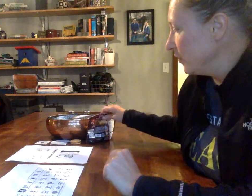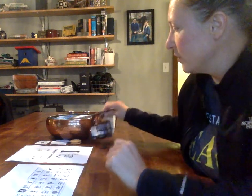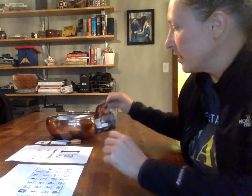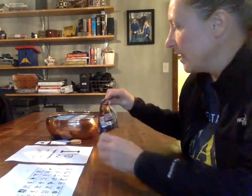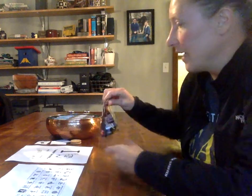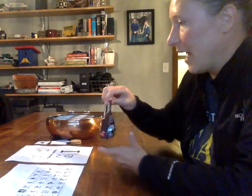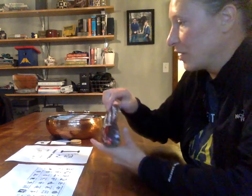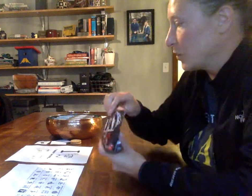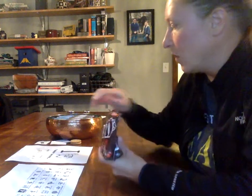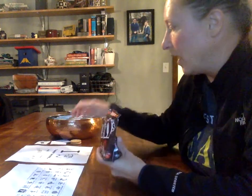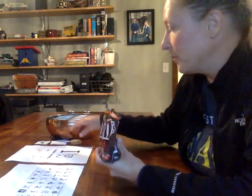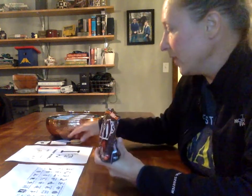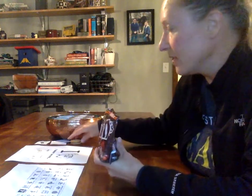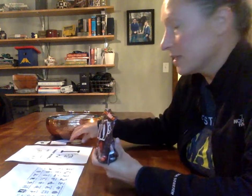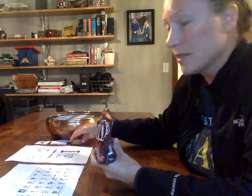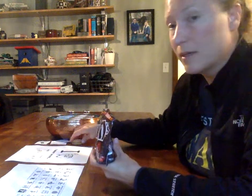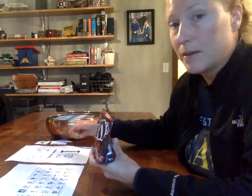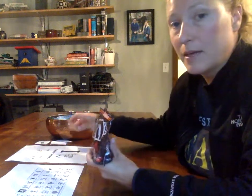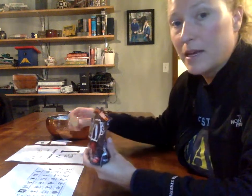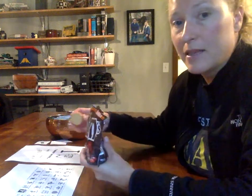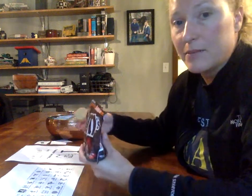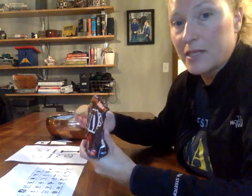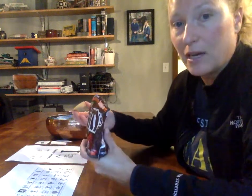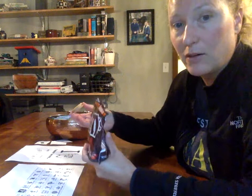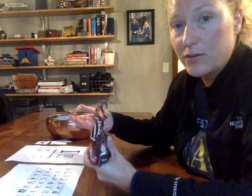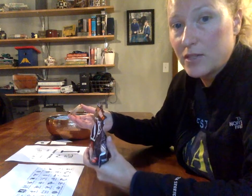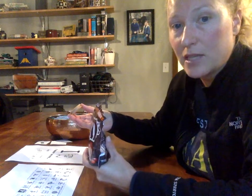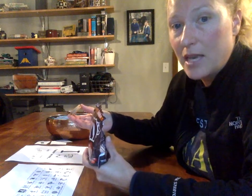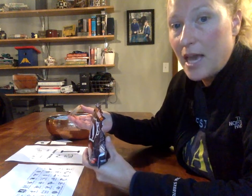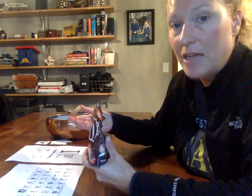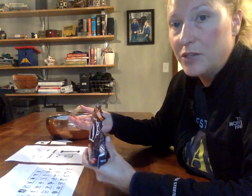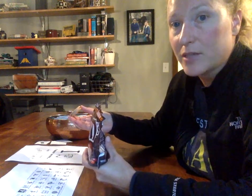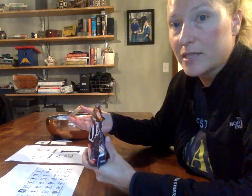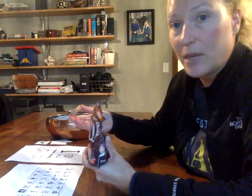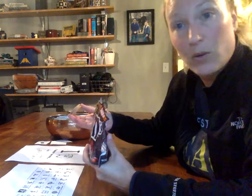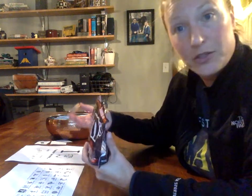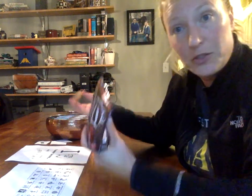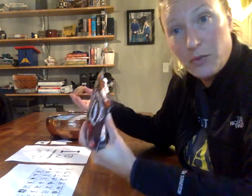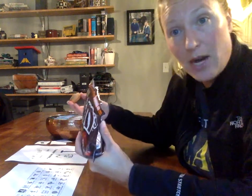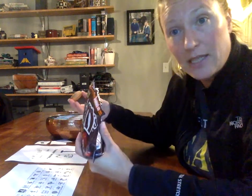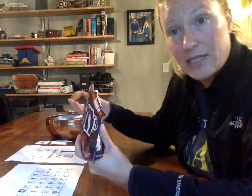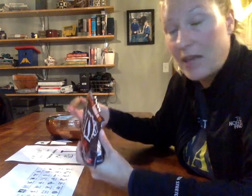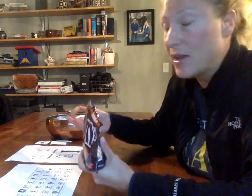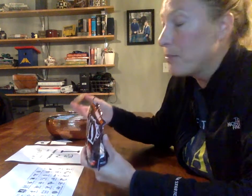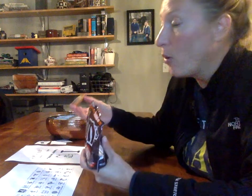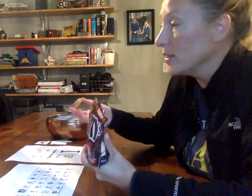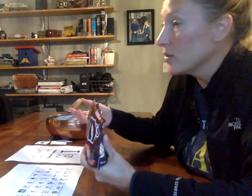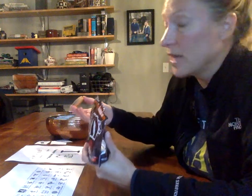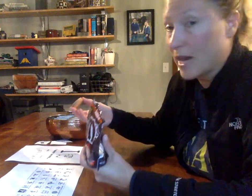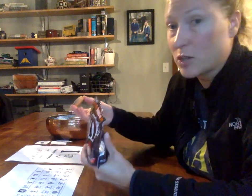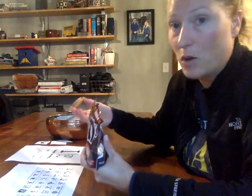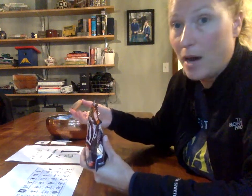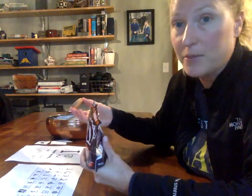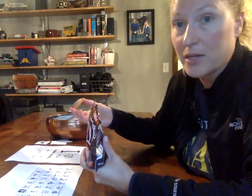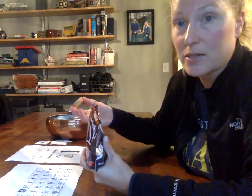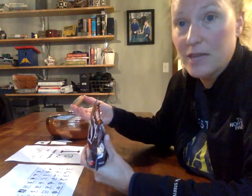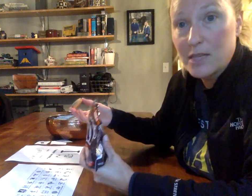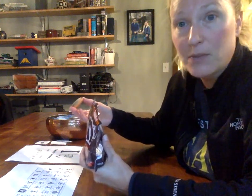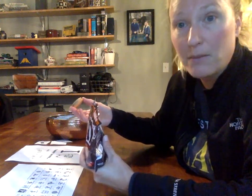use the actual objects themselves, and you can say, what do you want? And they point to the actual object. So that's probably